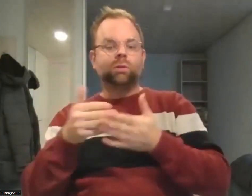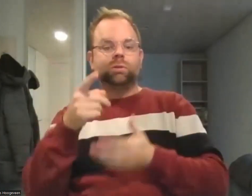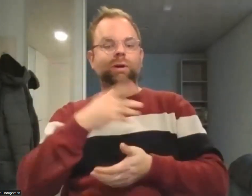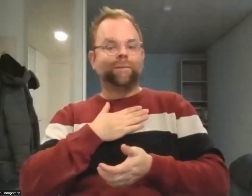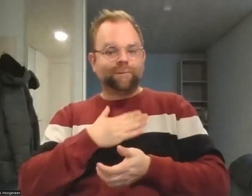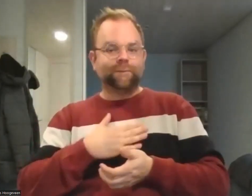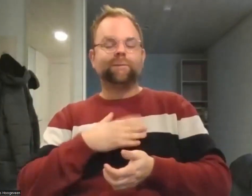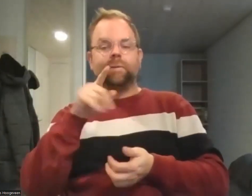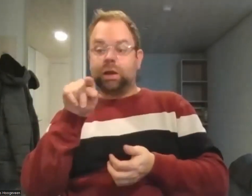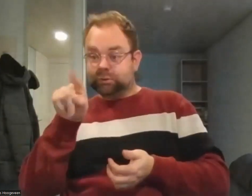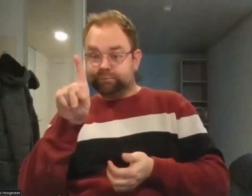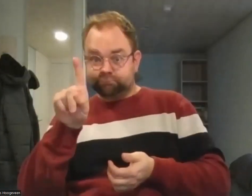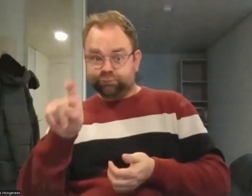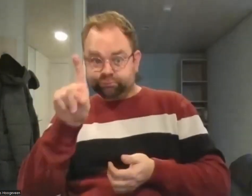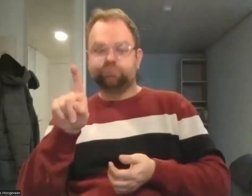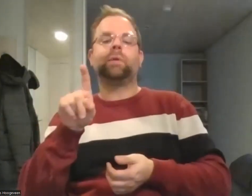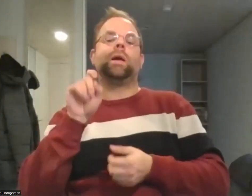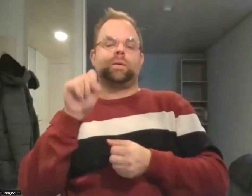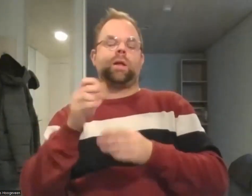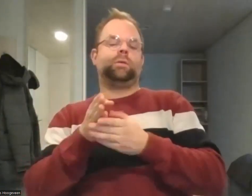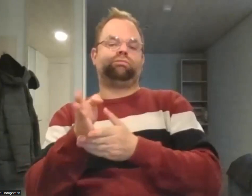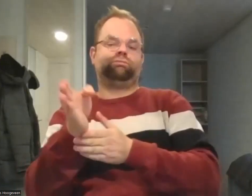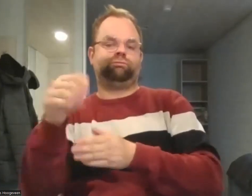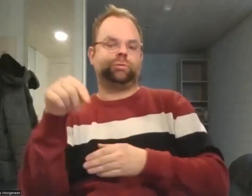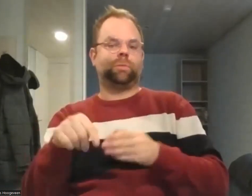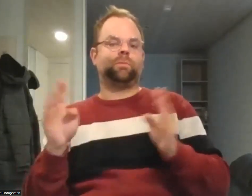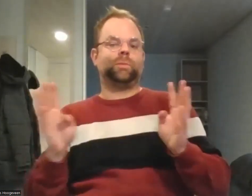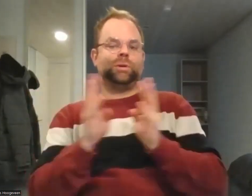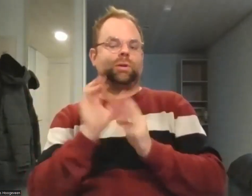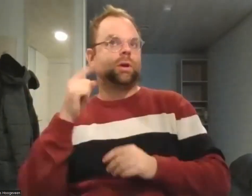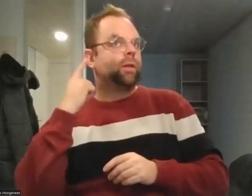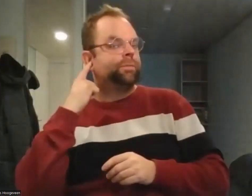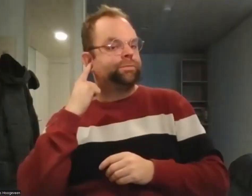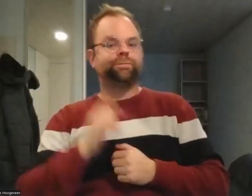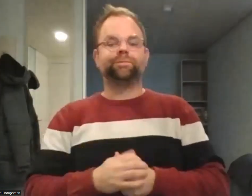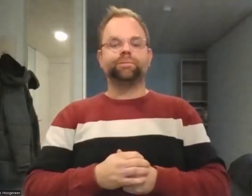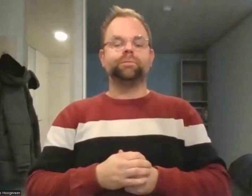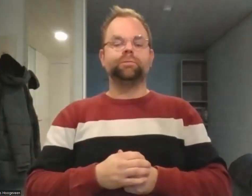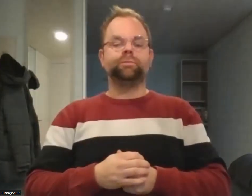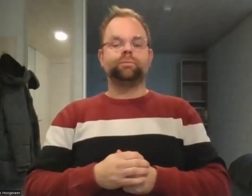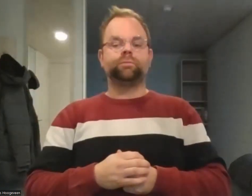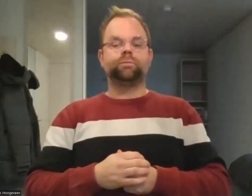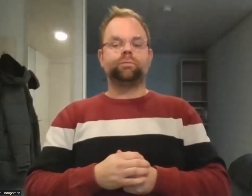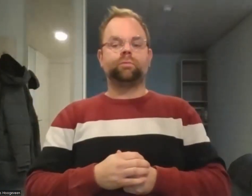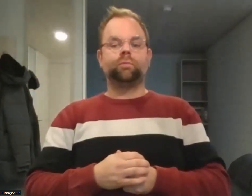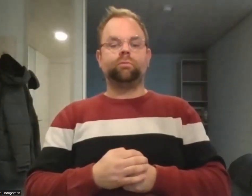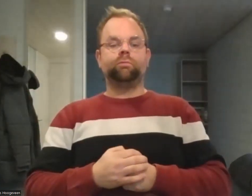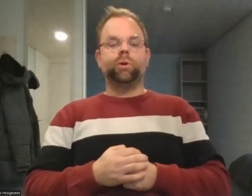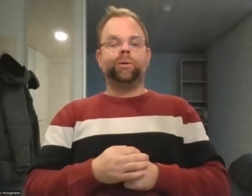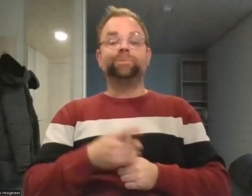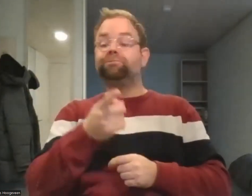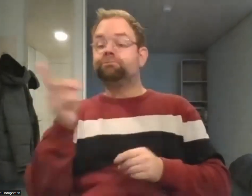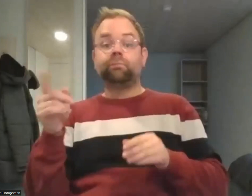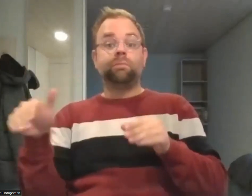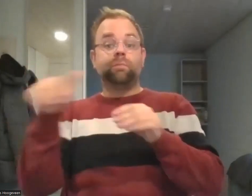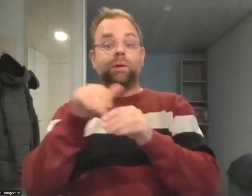The participants do not have an option of opening the microphone and video. Should you